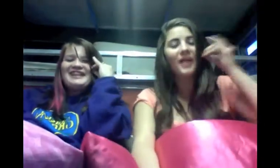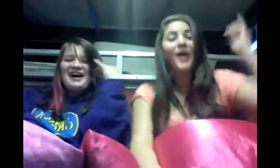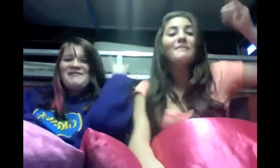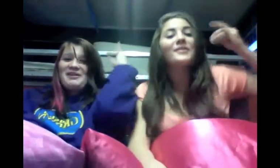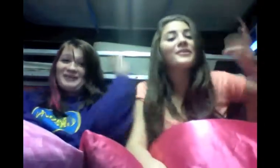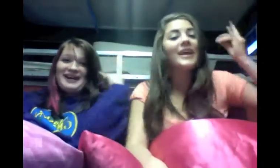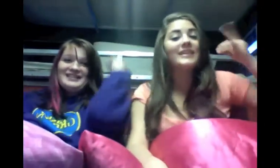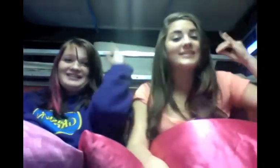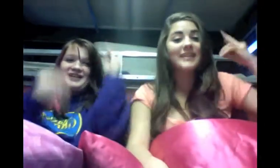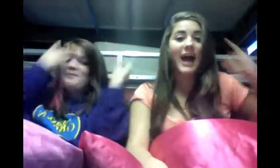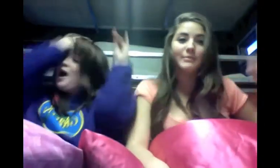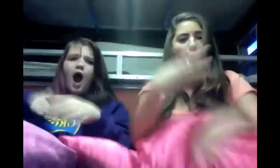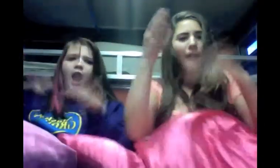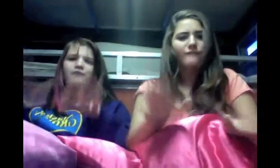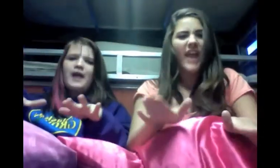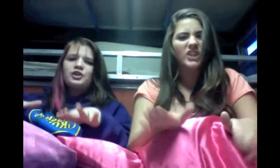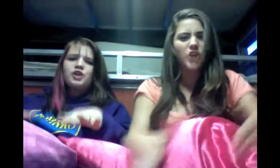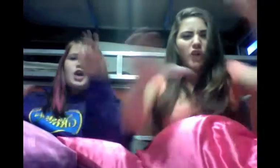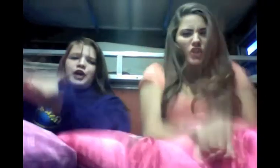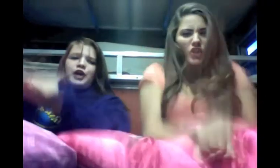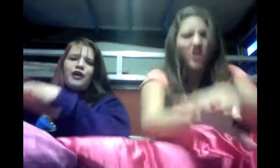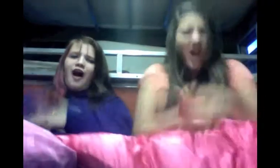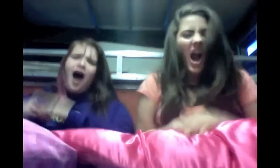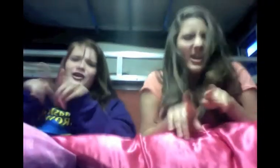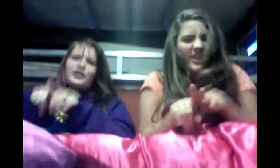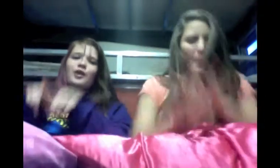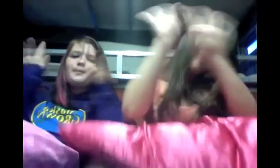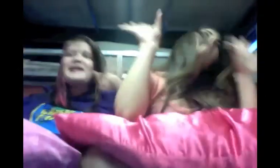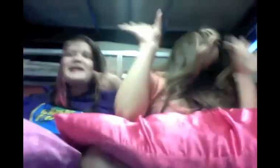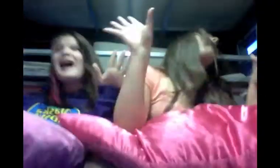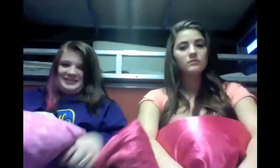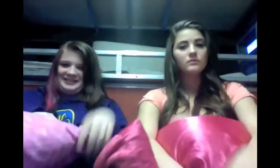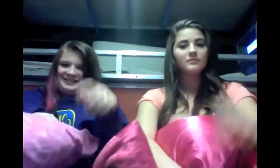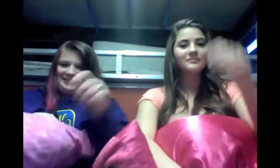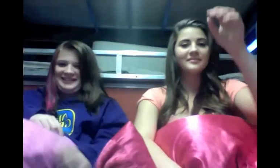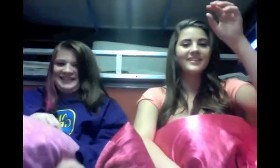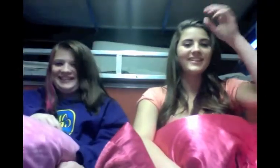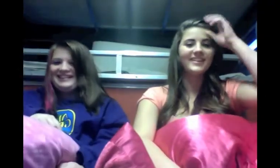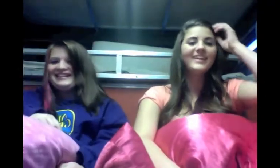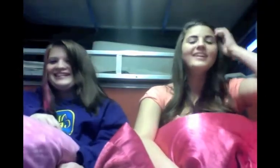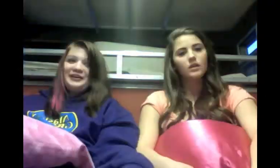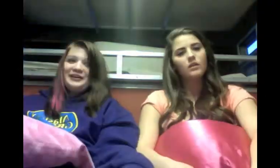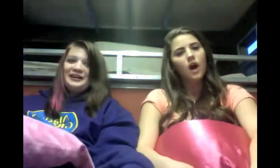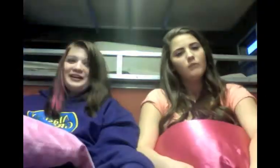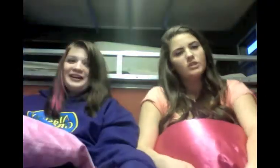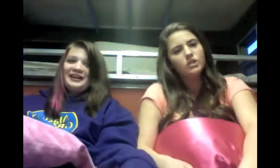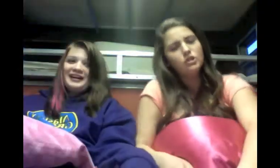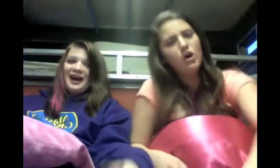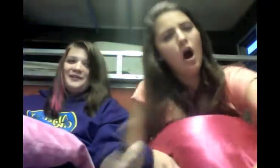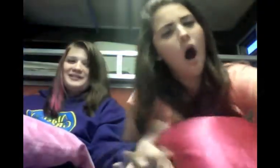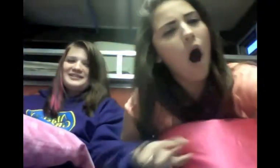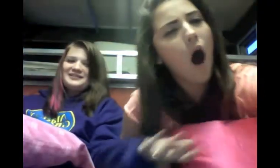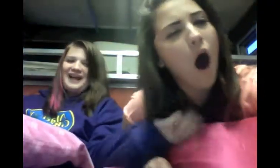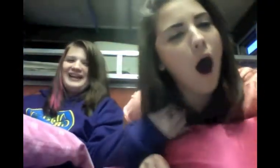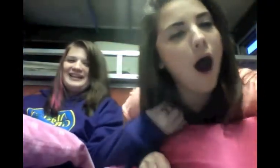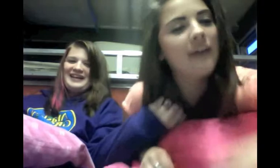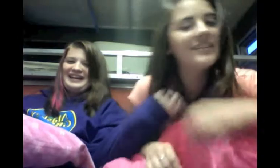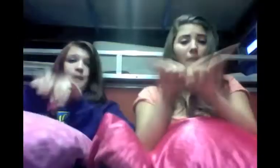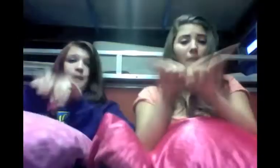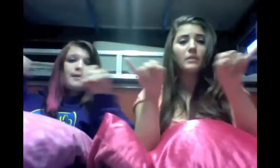llama, crazy llama, fish, turtle, unicorn, peacock! Llama song! Llama